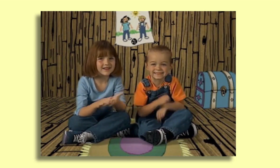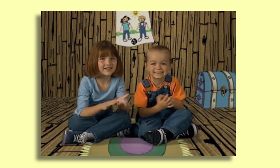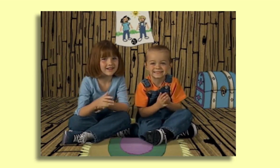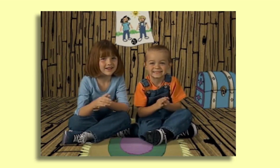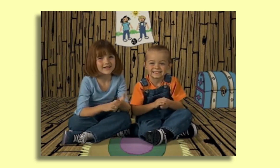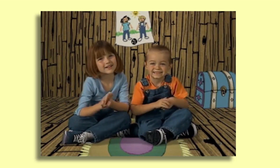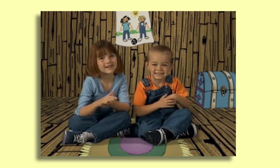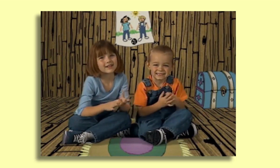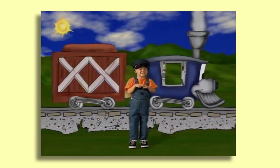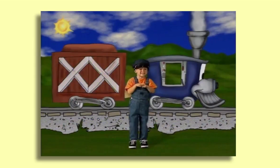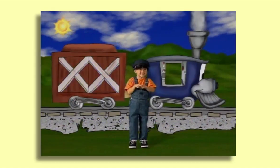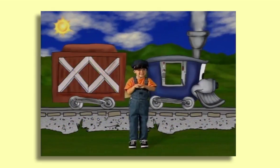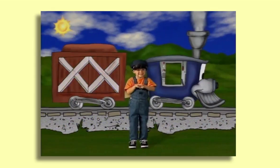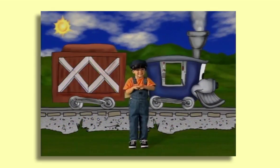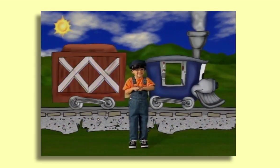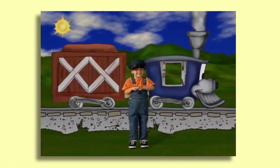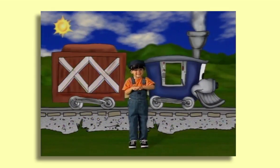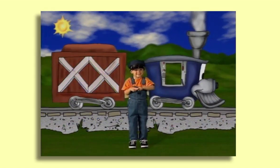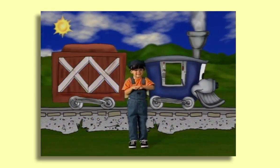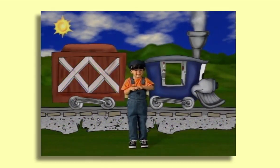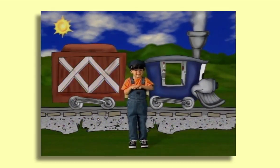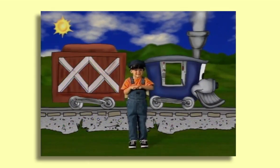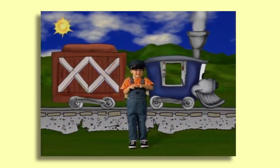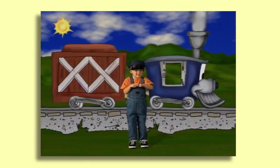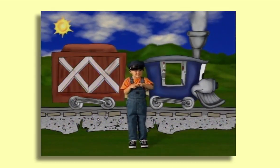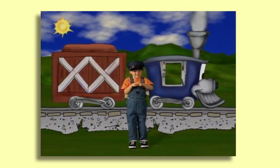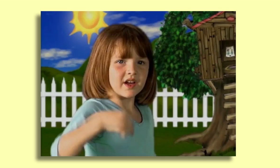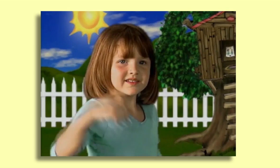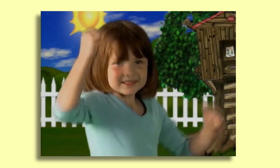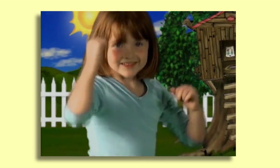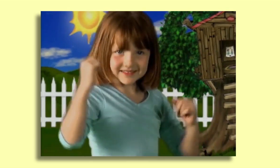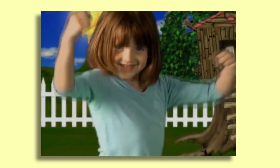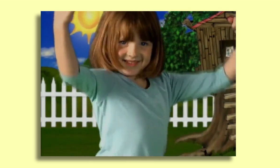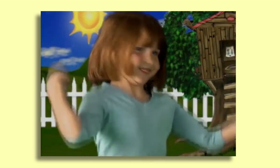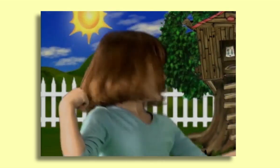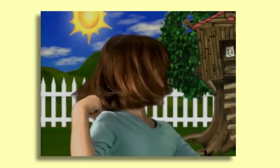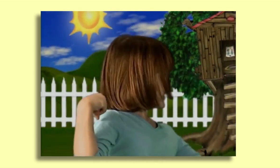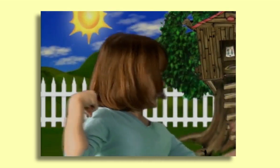Alex and Leah. It's signing time with Alex and Leah.